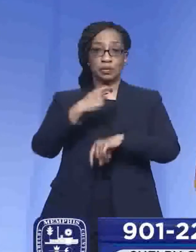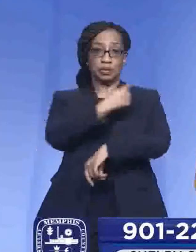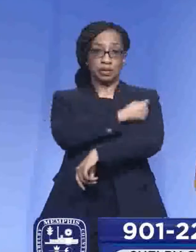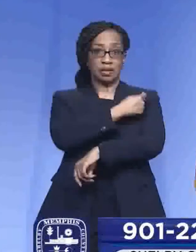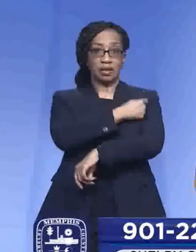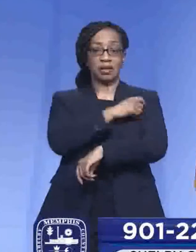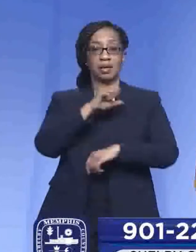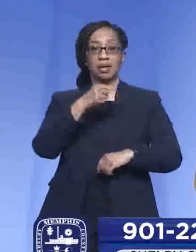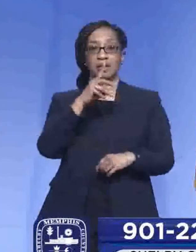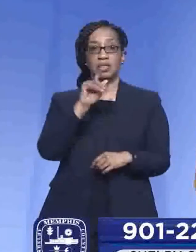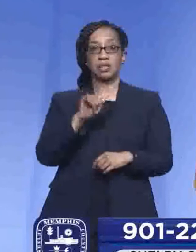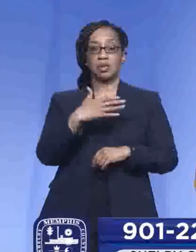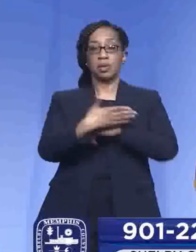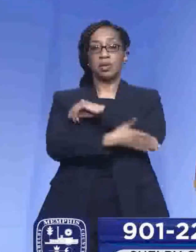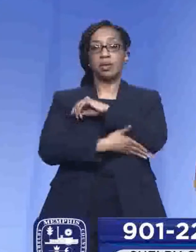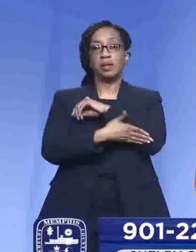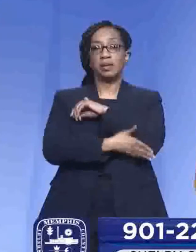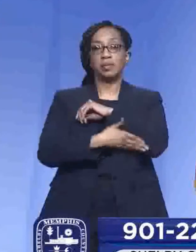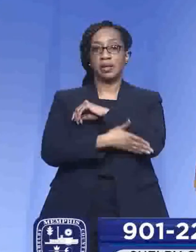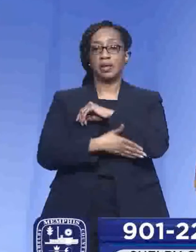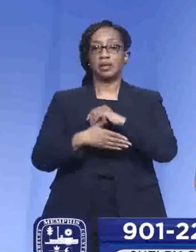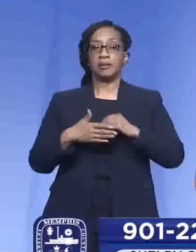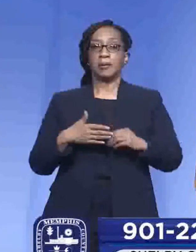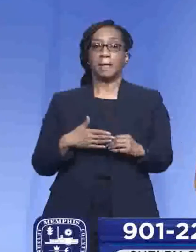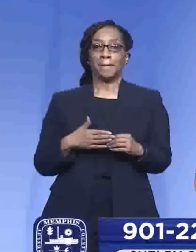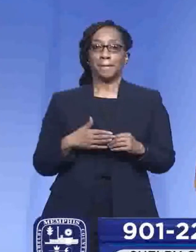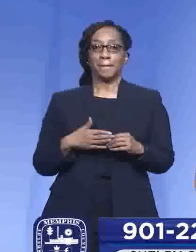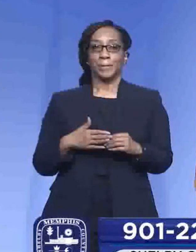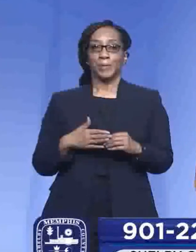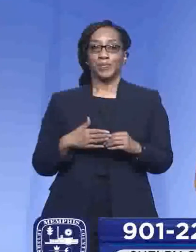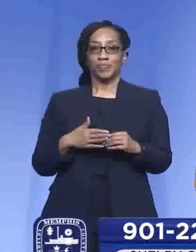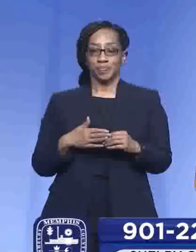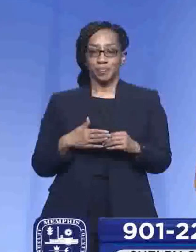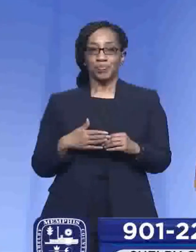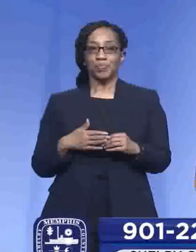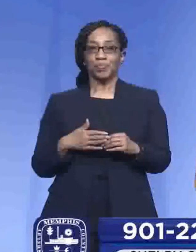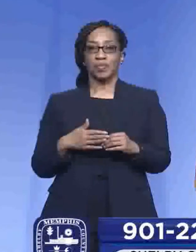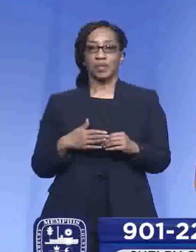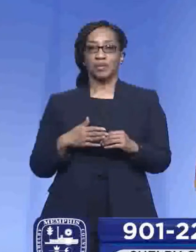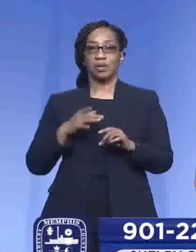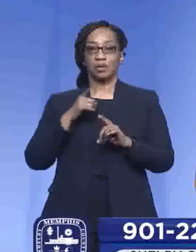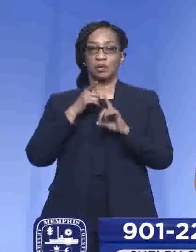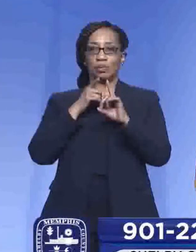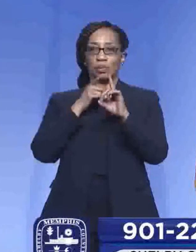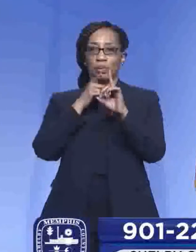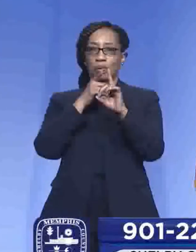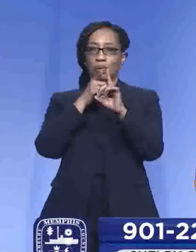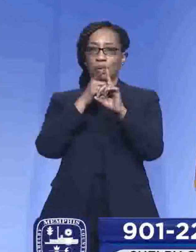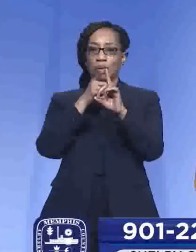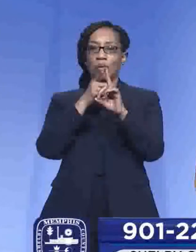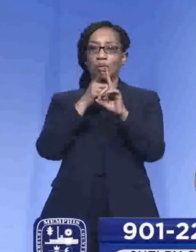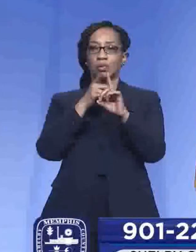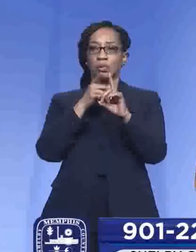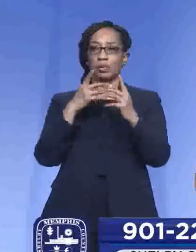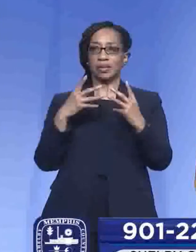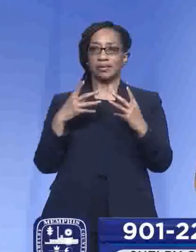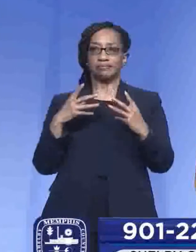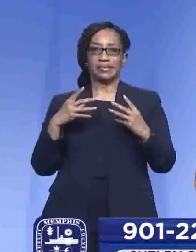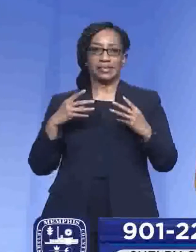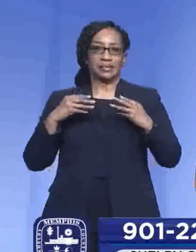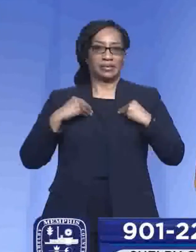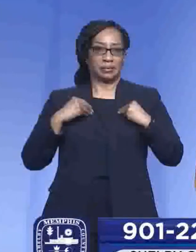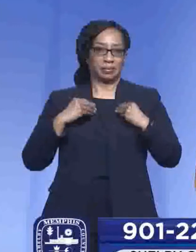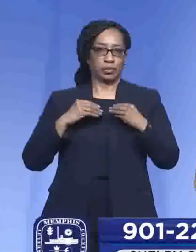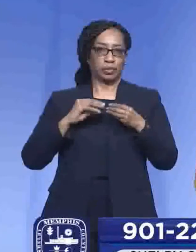in Shelby County to reach the tipping point of where we would say an acceptable number of people have